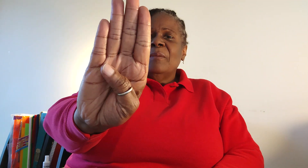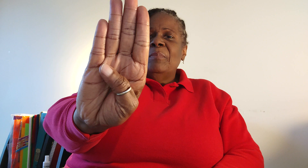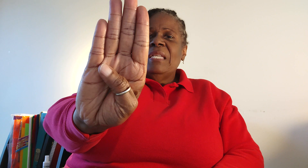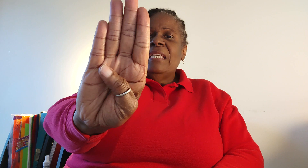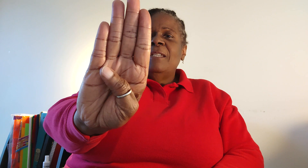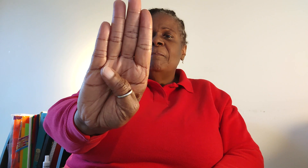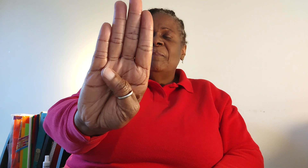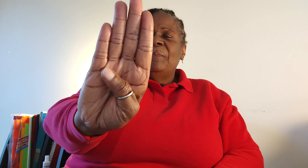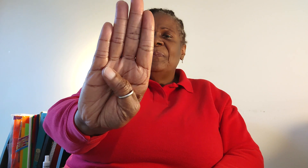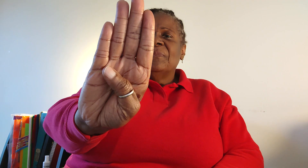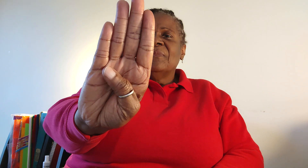B,